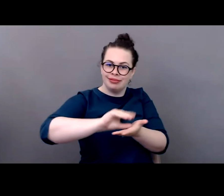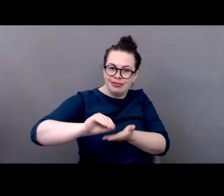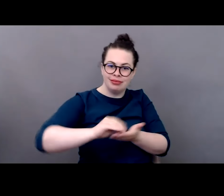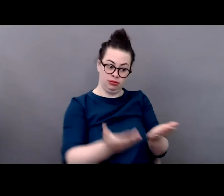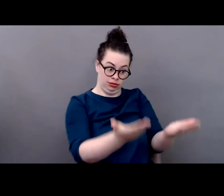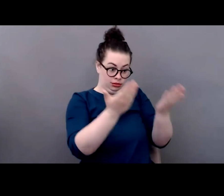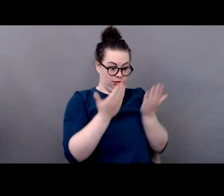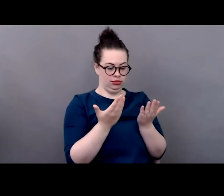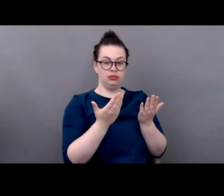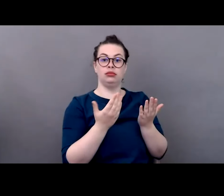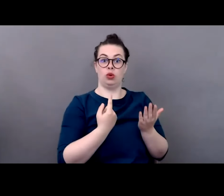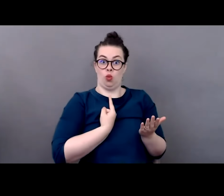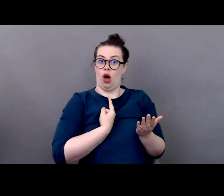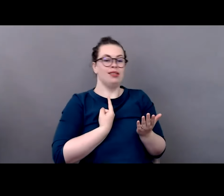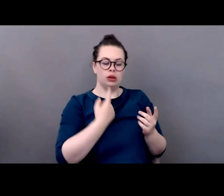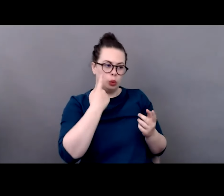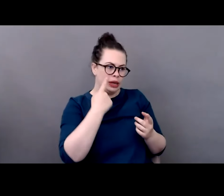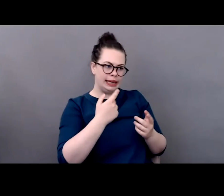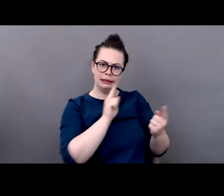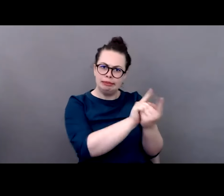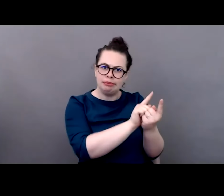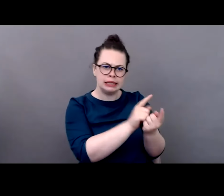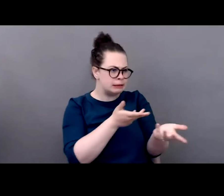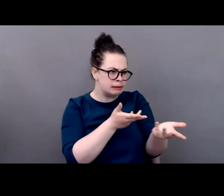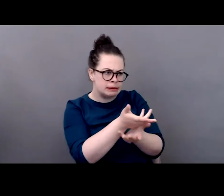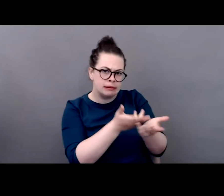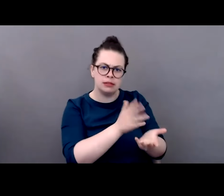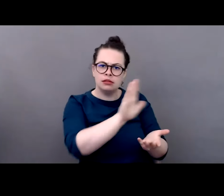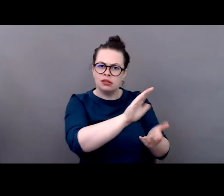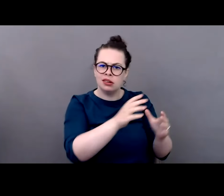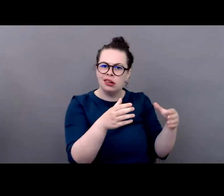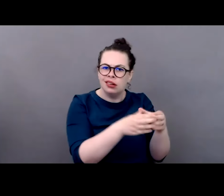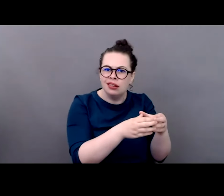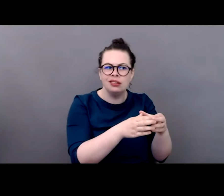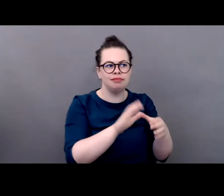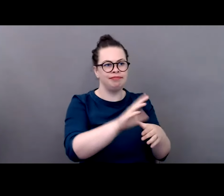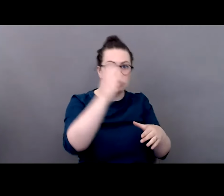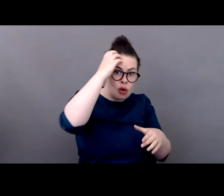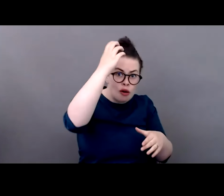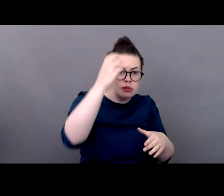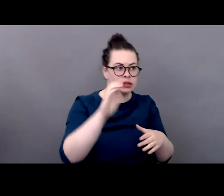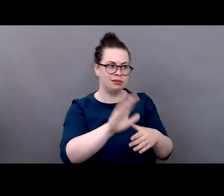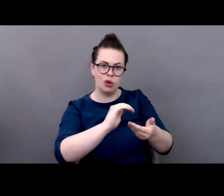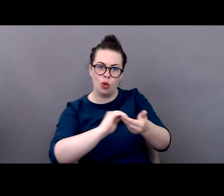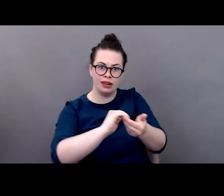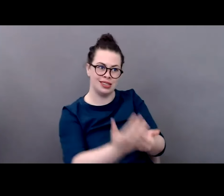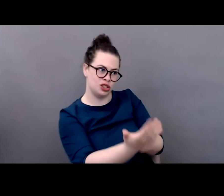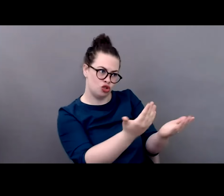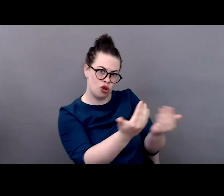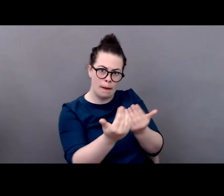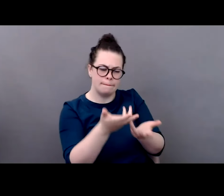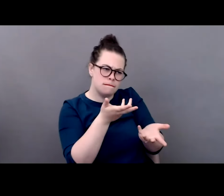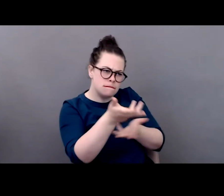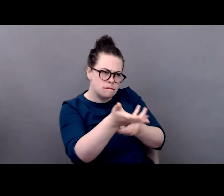of the state parties and through consultations with the organizations of persons with disabilities, members of the committee seek to